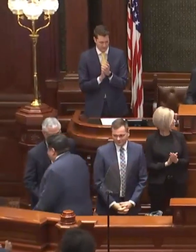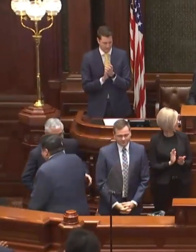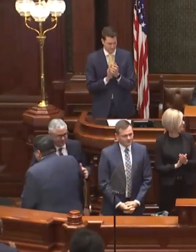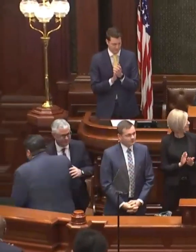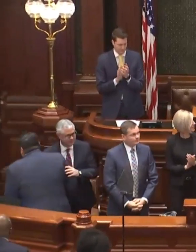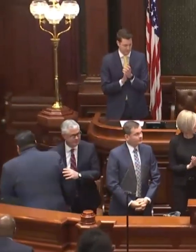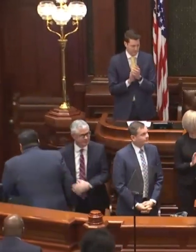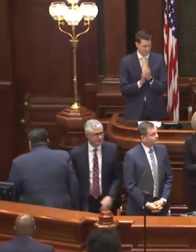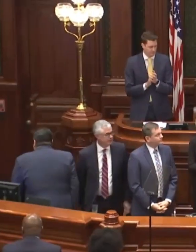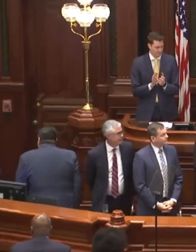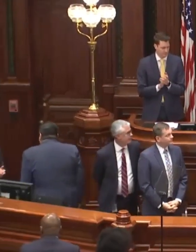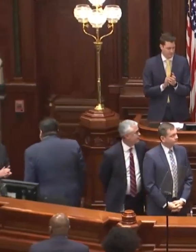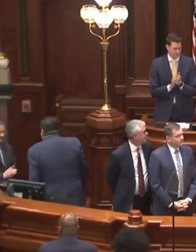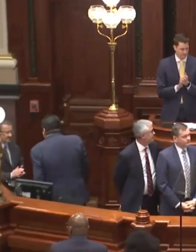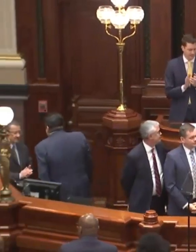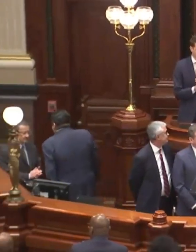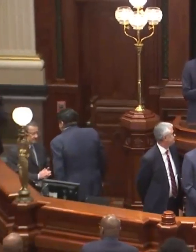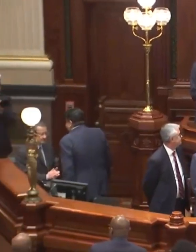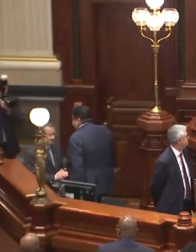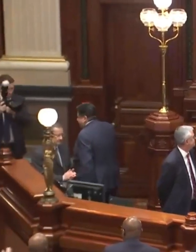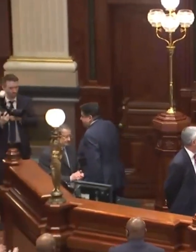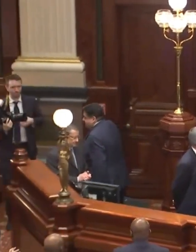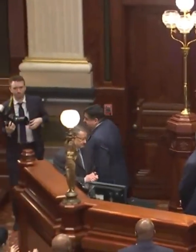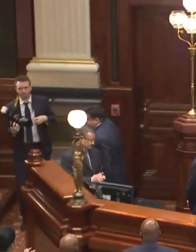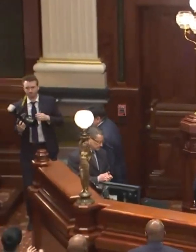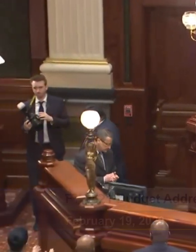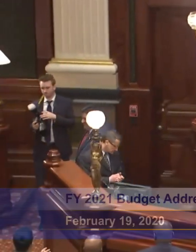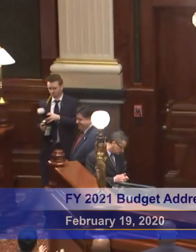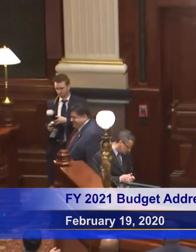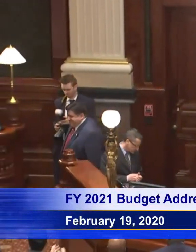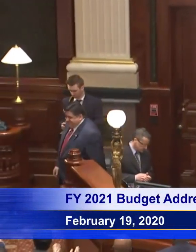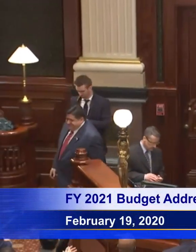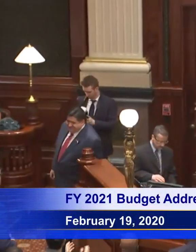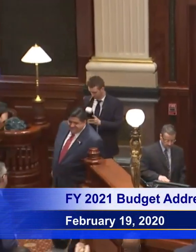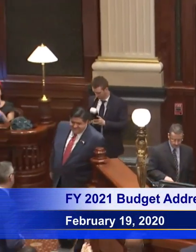Would the Committee of Escort please come forward to escort the Governor?